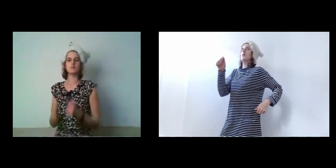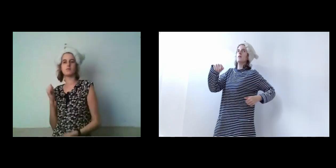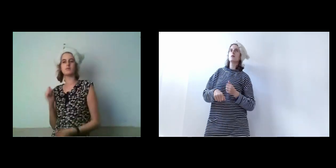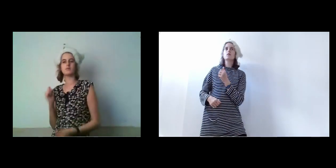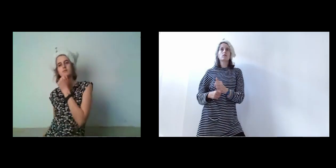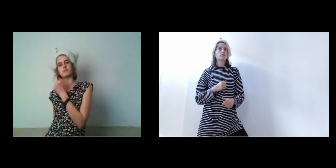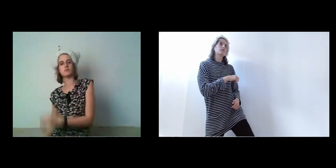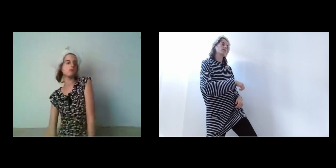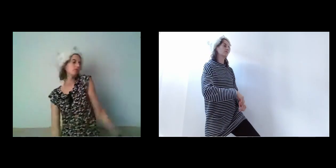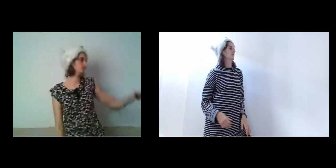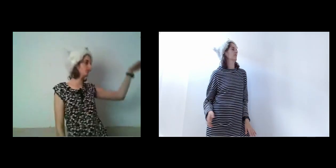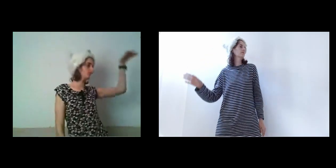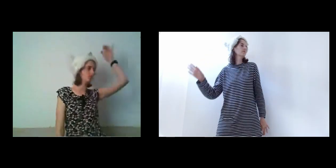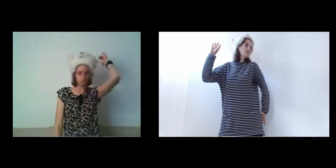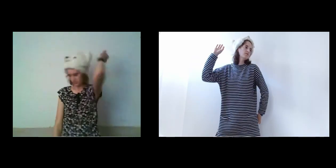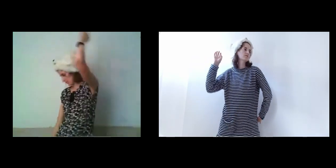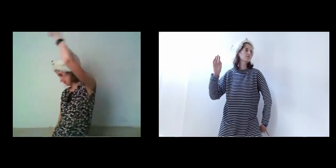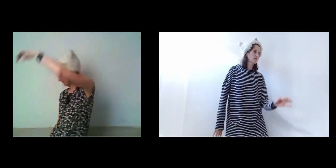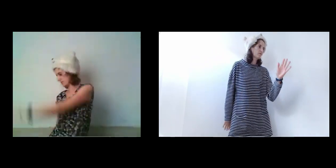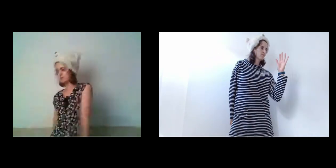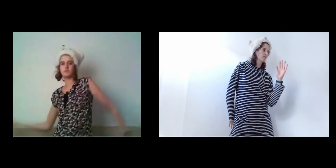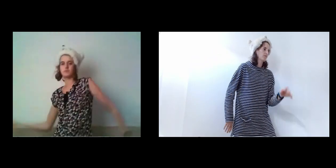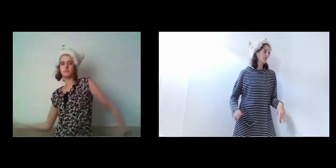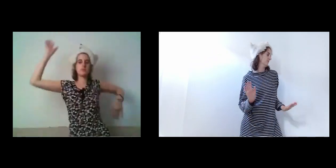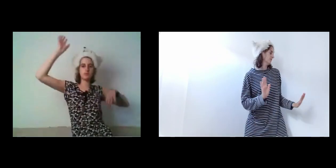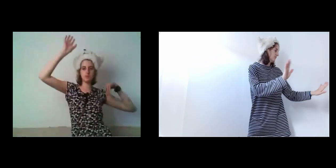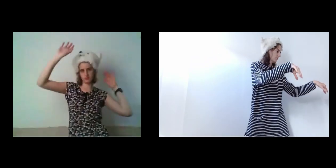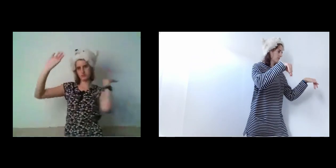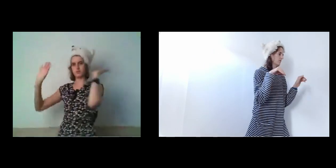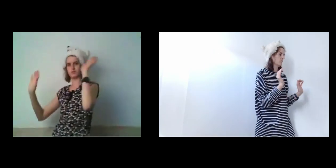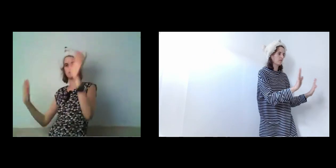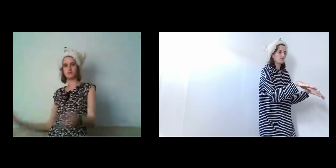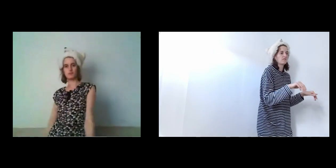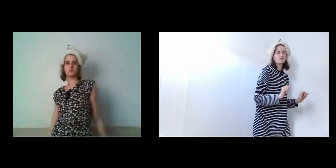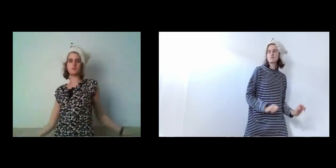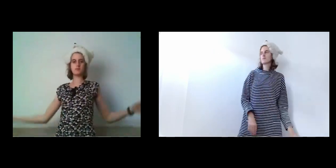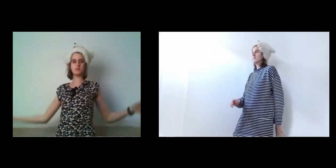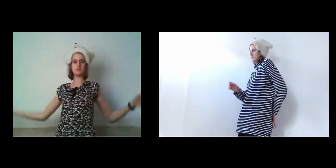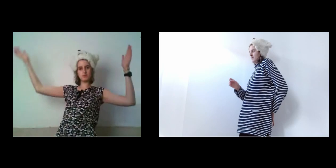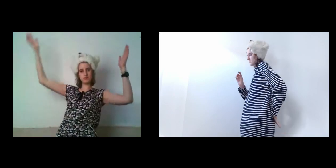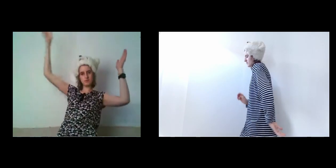Don't let yourself be lost